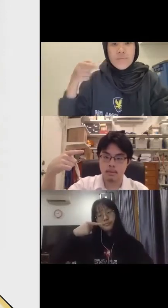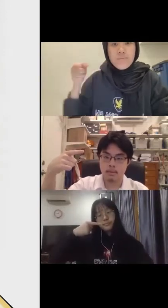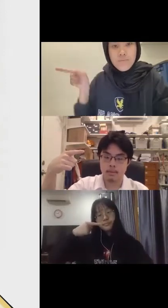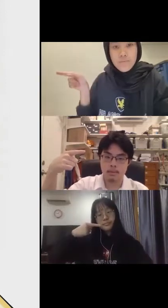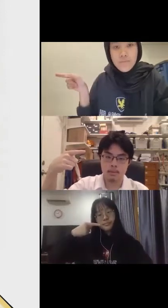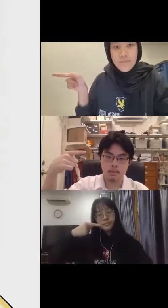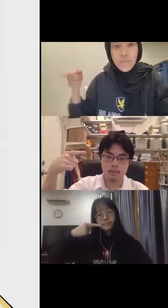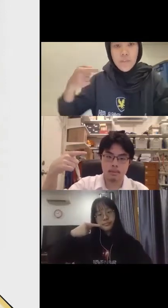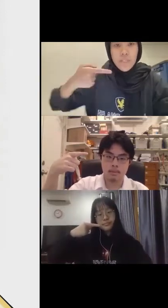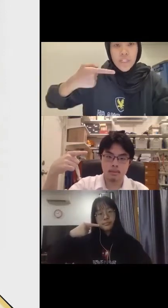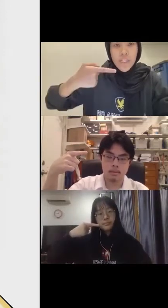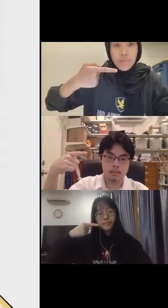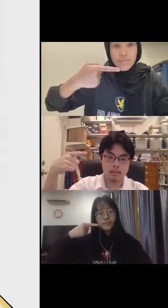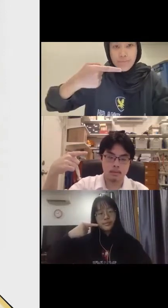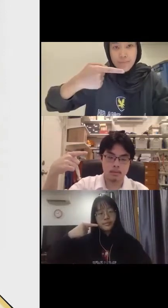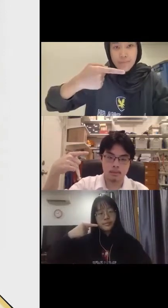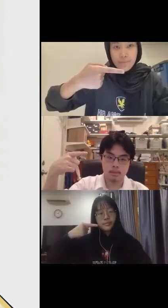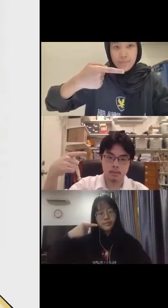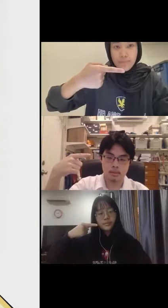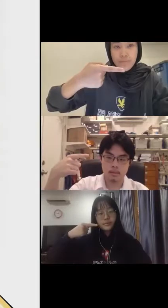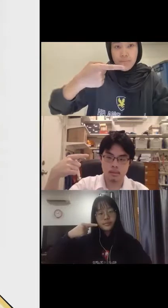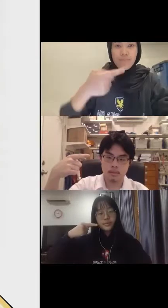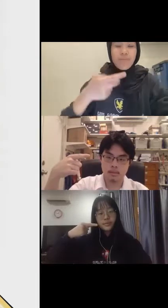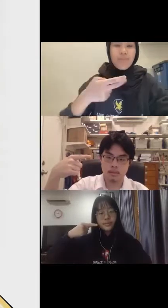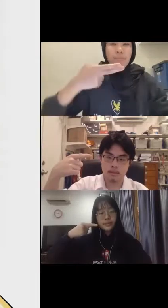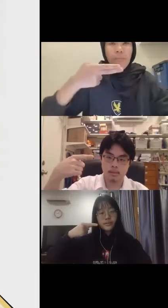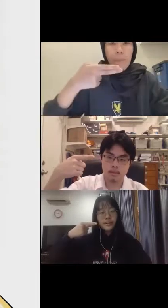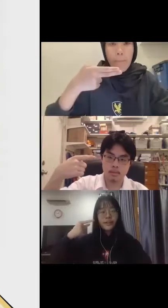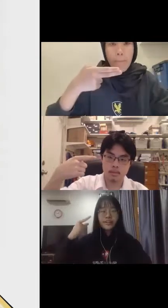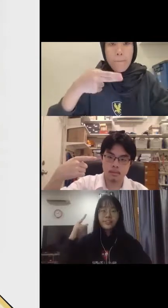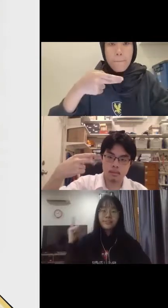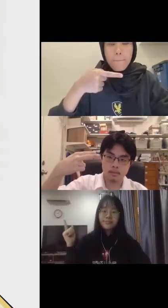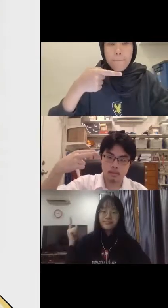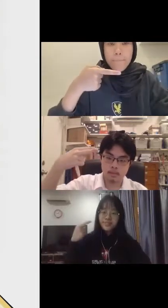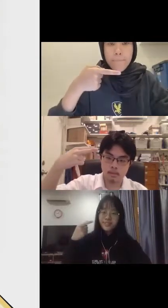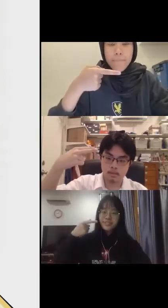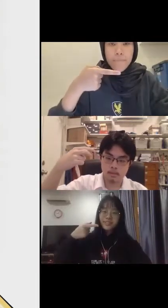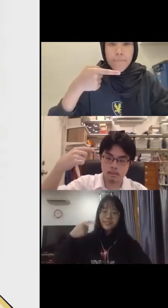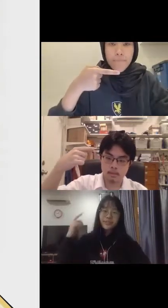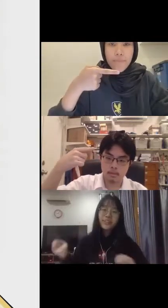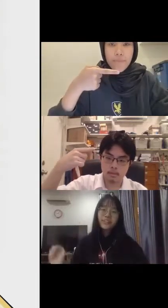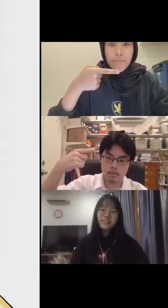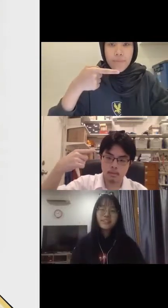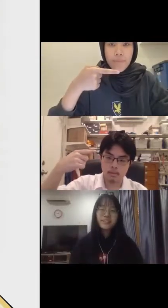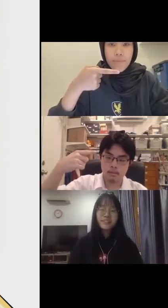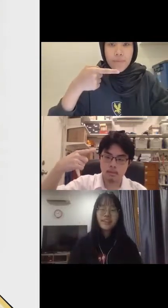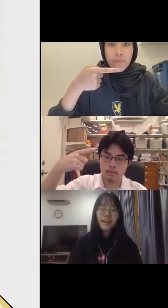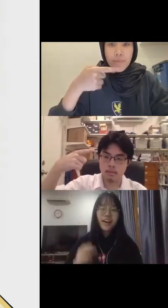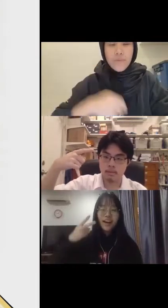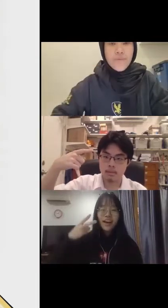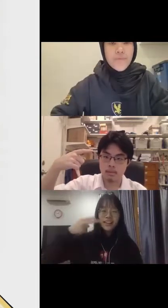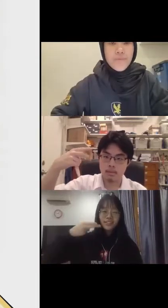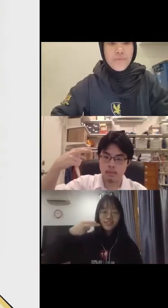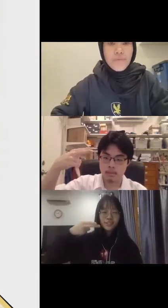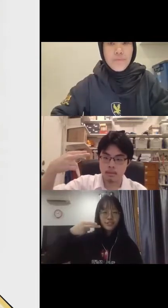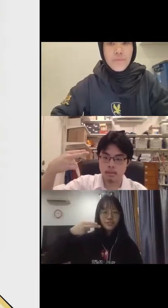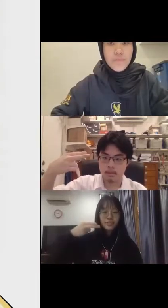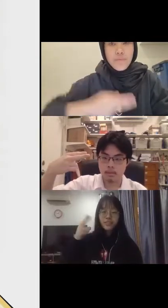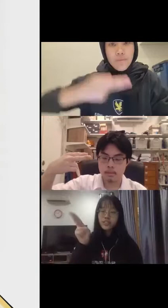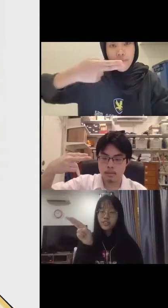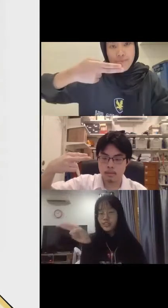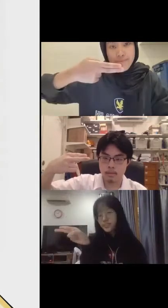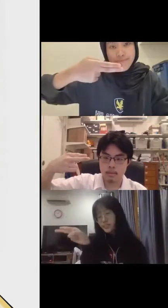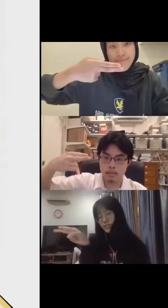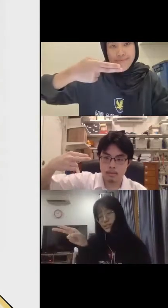side. G. All right. So next is H,